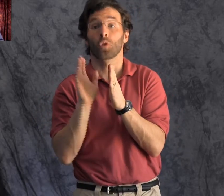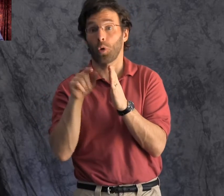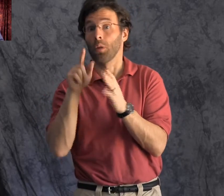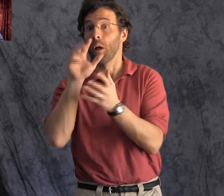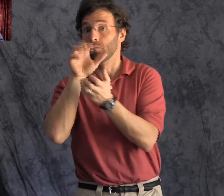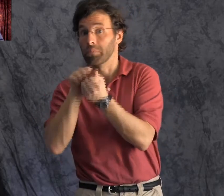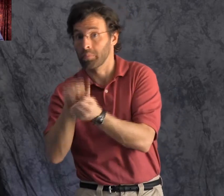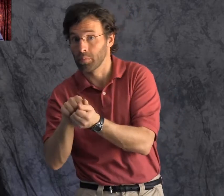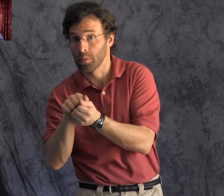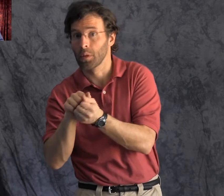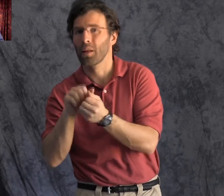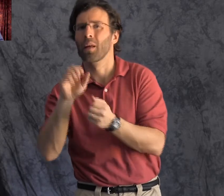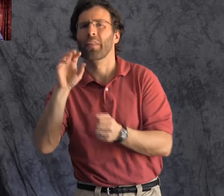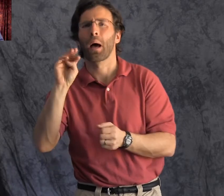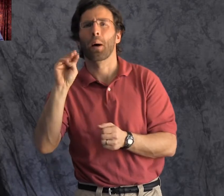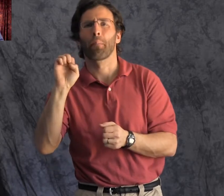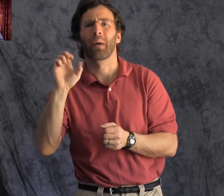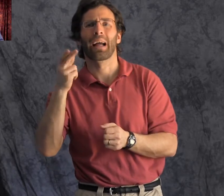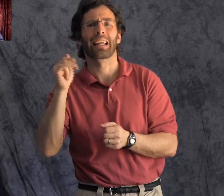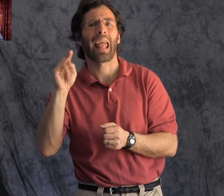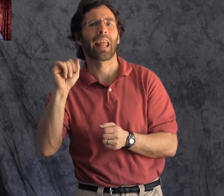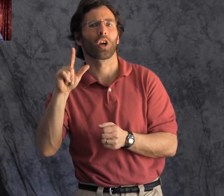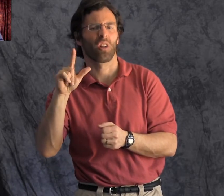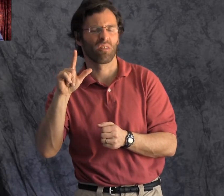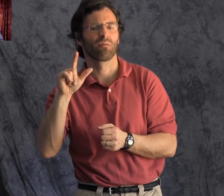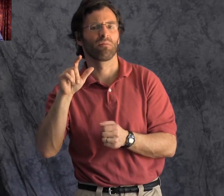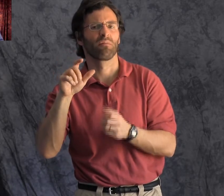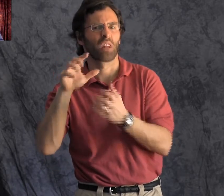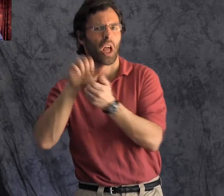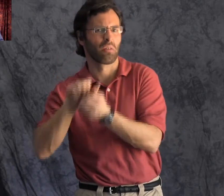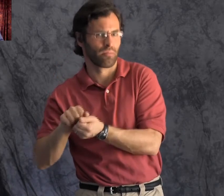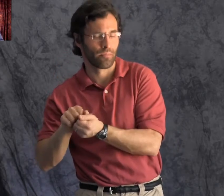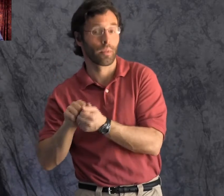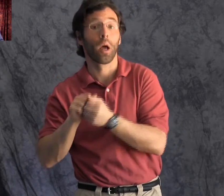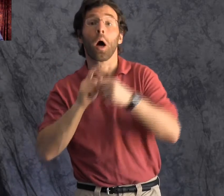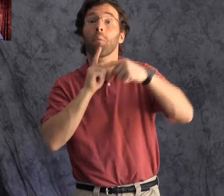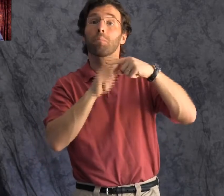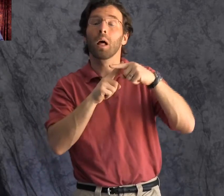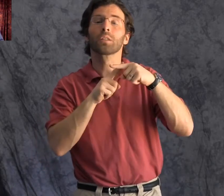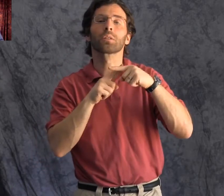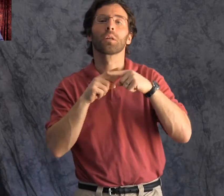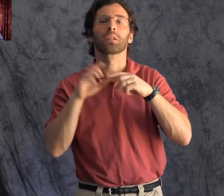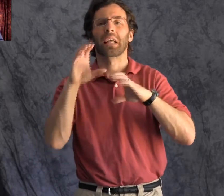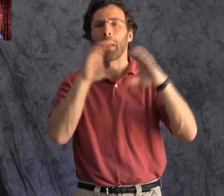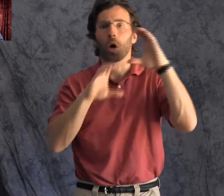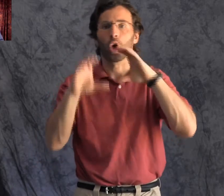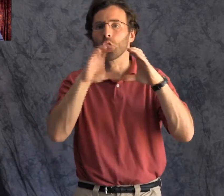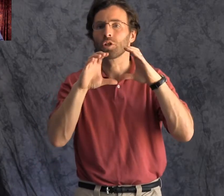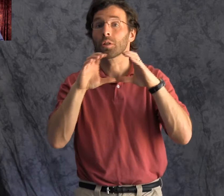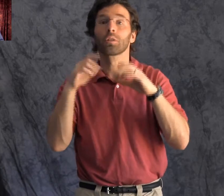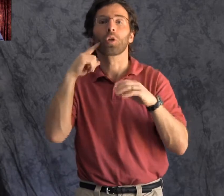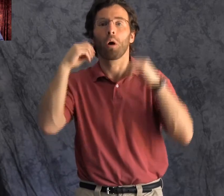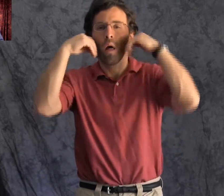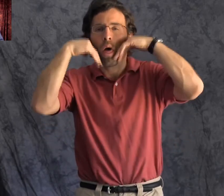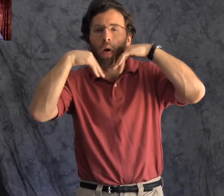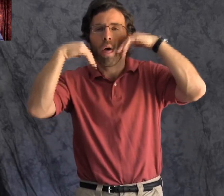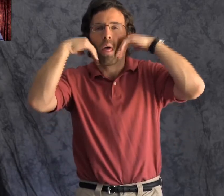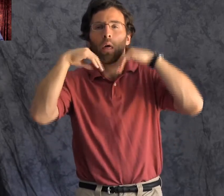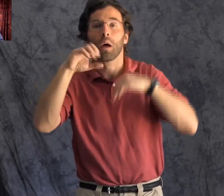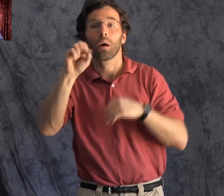Chewing will allow you to produce a very small round ball of food known as a bolus that will be sent through your esophagus into your